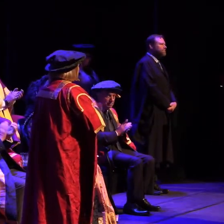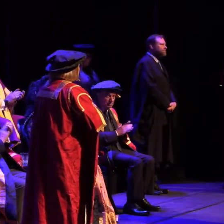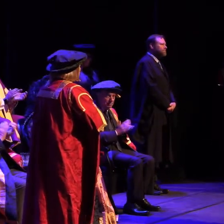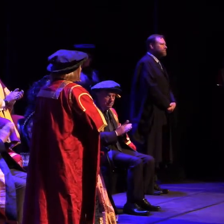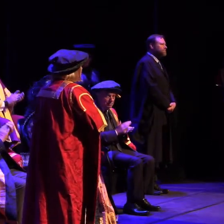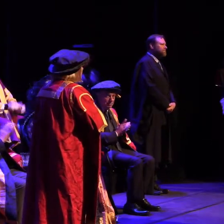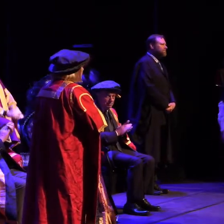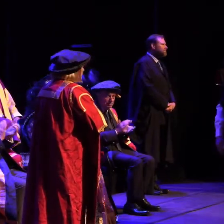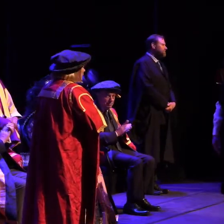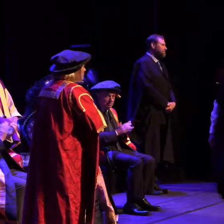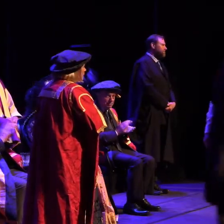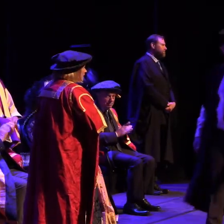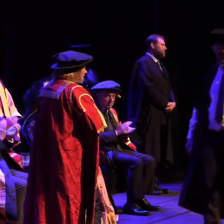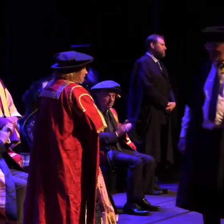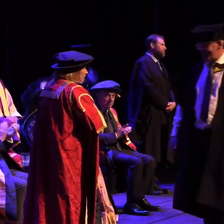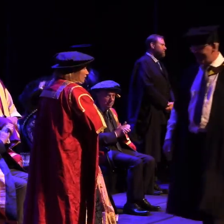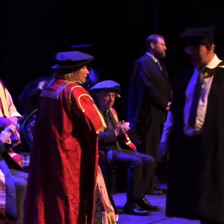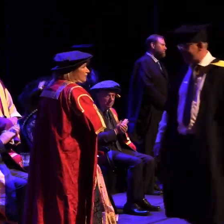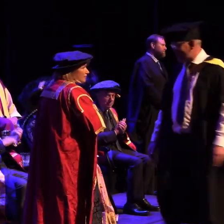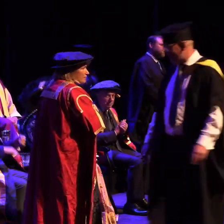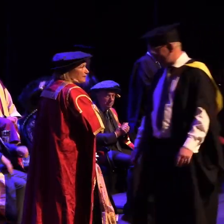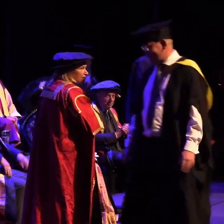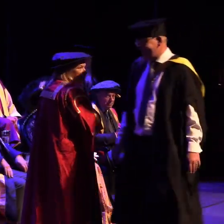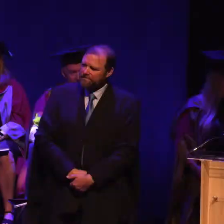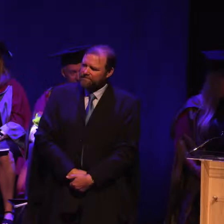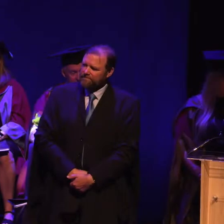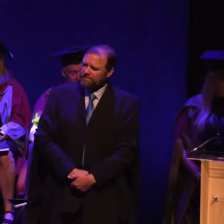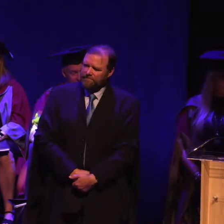And the last one, please.